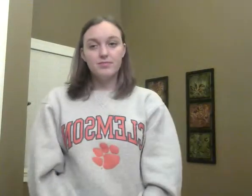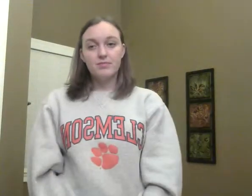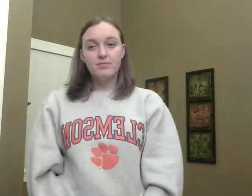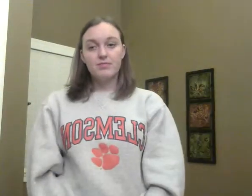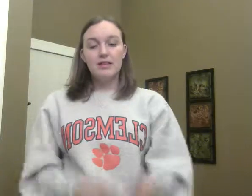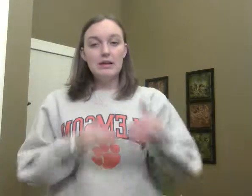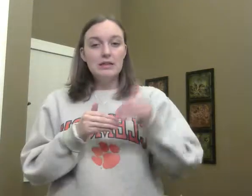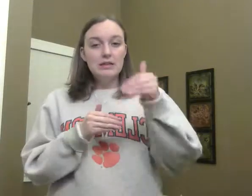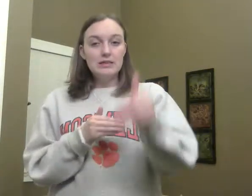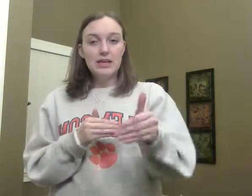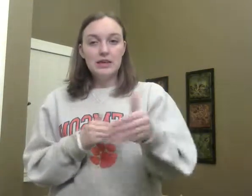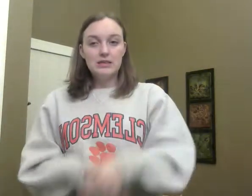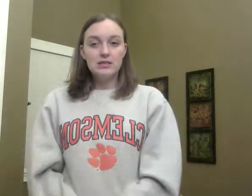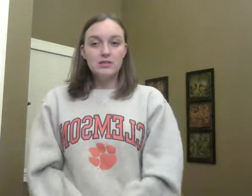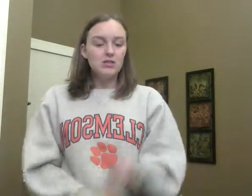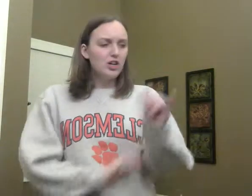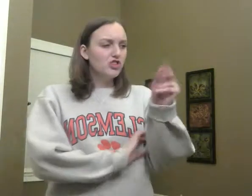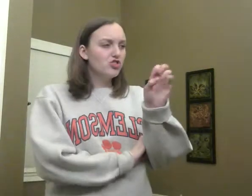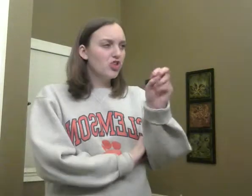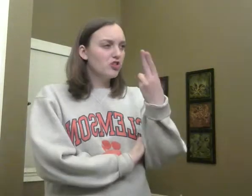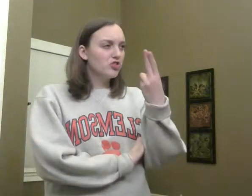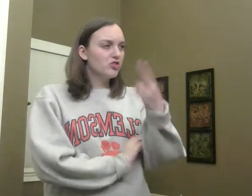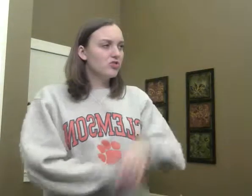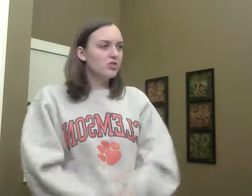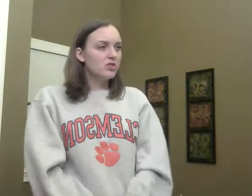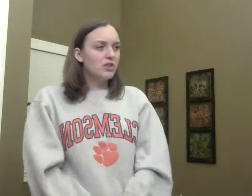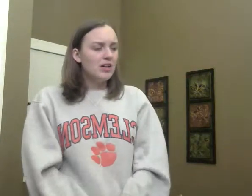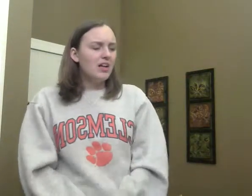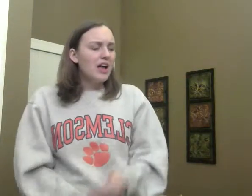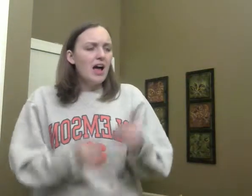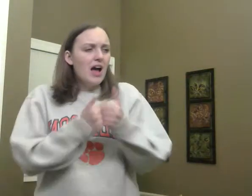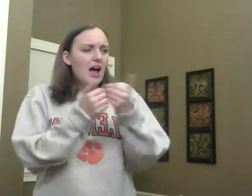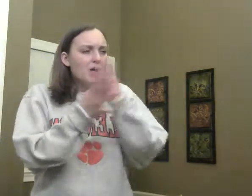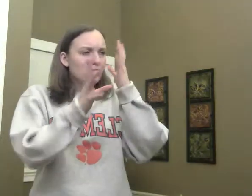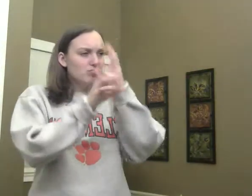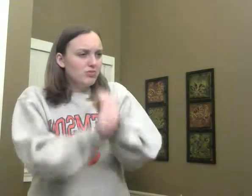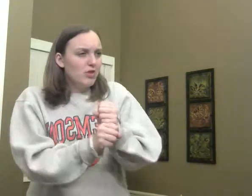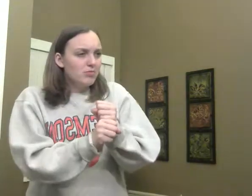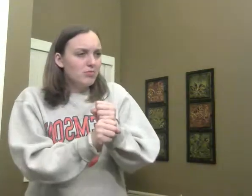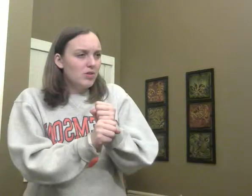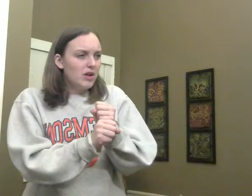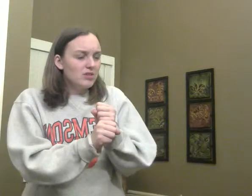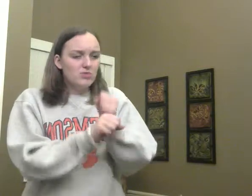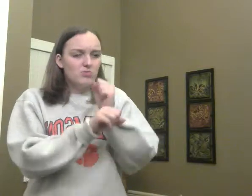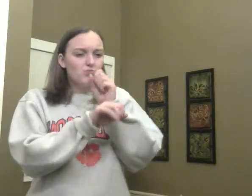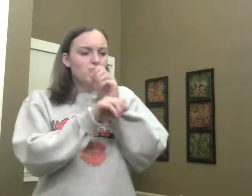next one, Josh, answer this one for me. How would you summarize what water striders eat?